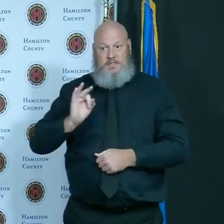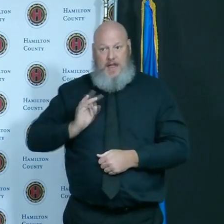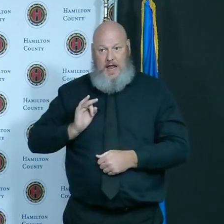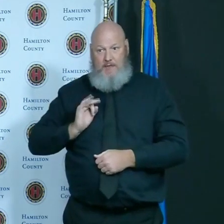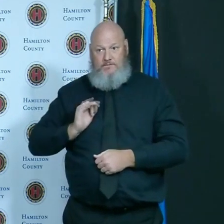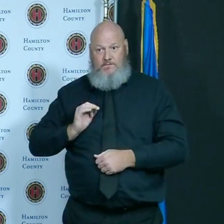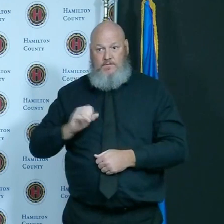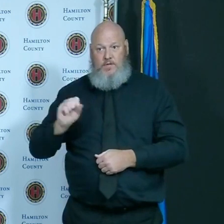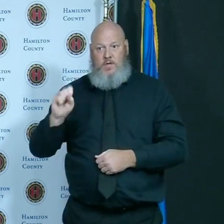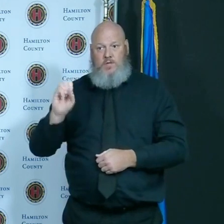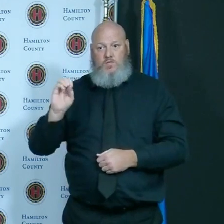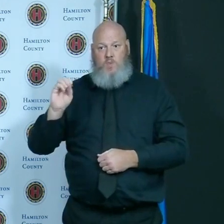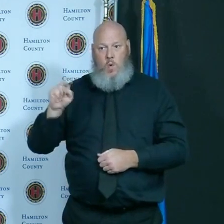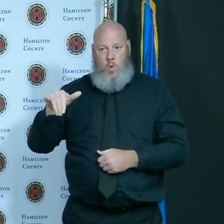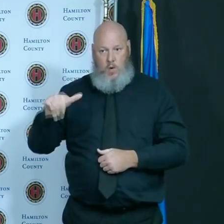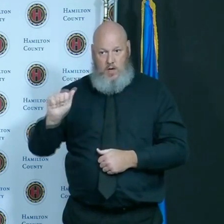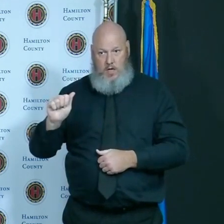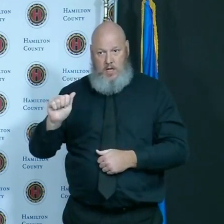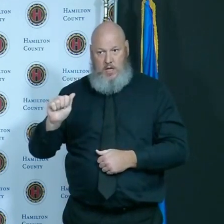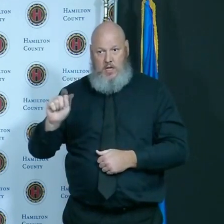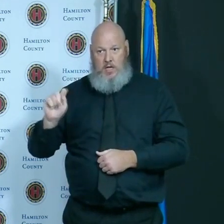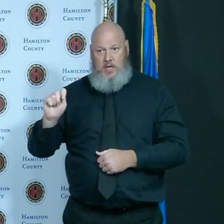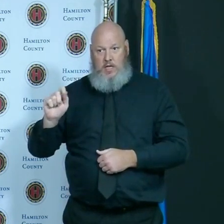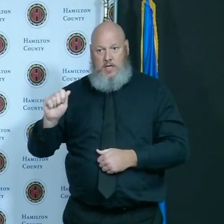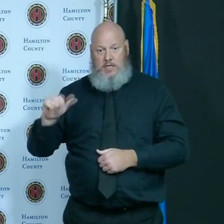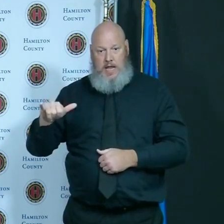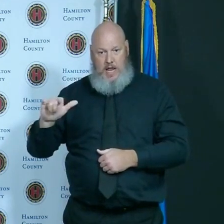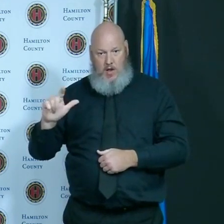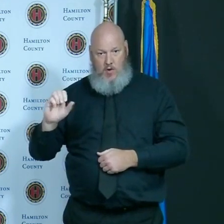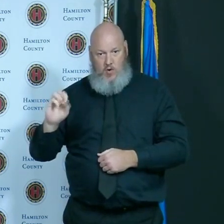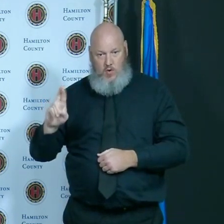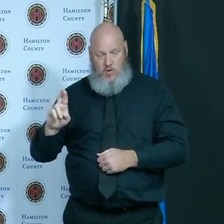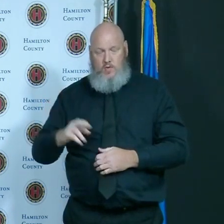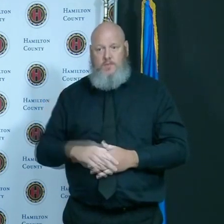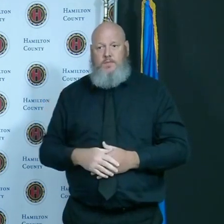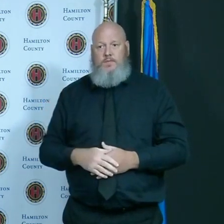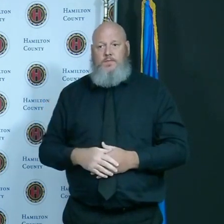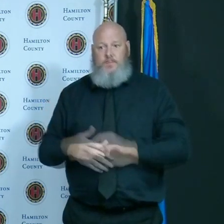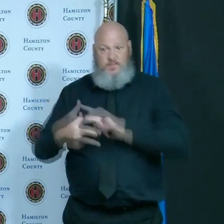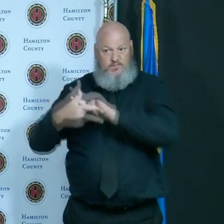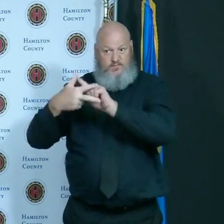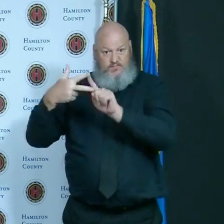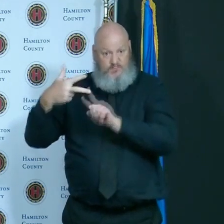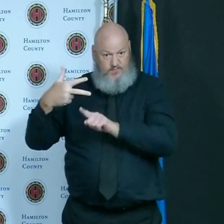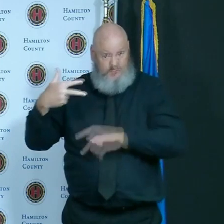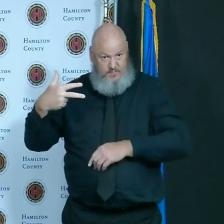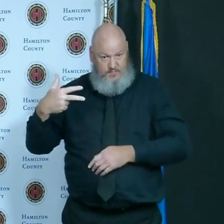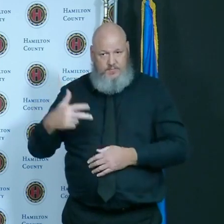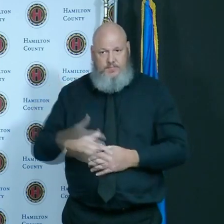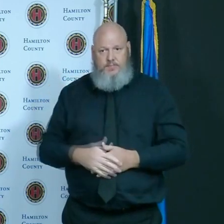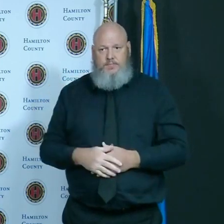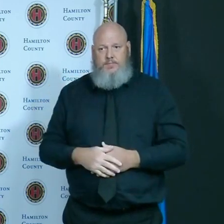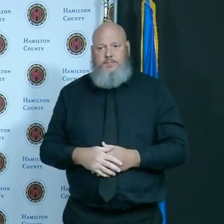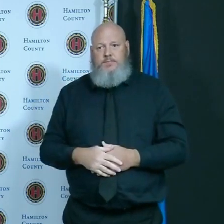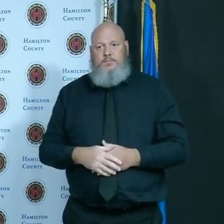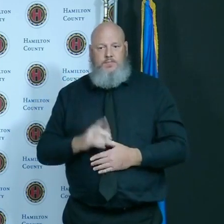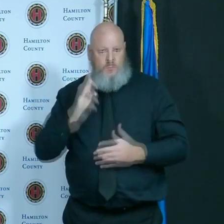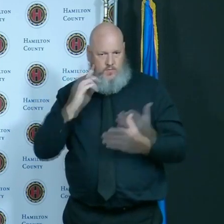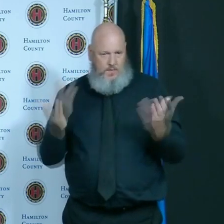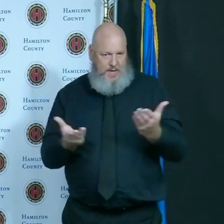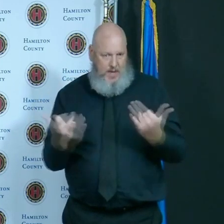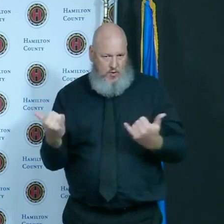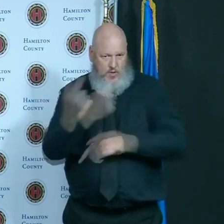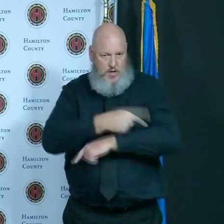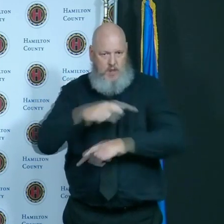started. As some of you know, we had another walkthrough of the Duke Convention Center yesterday.